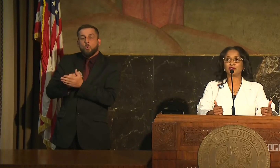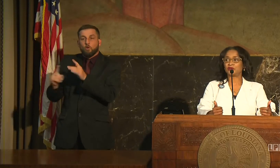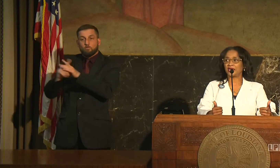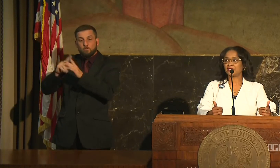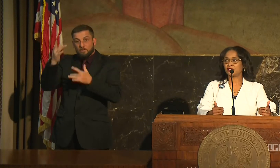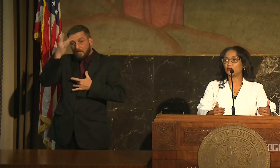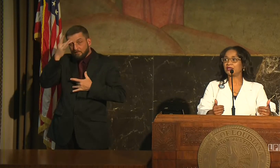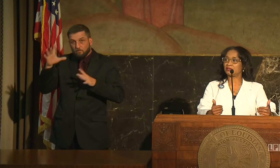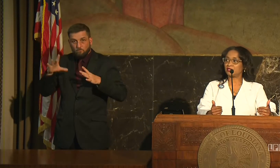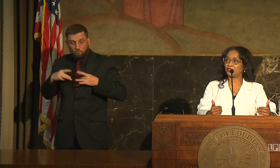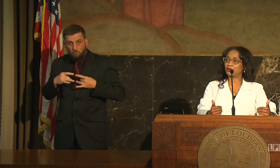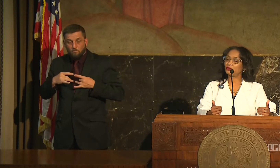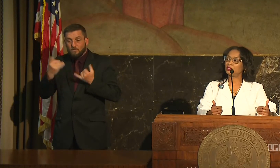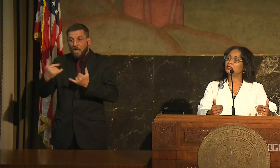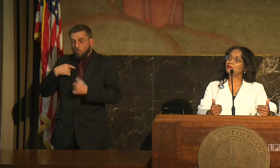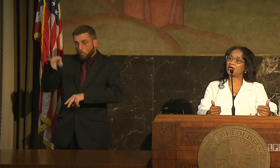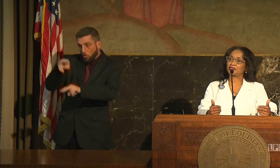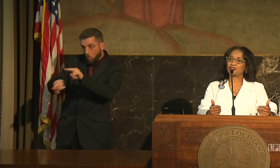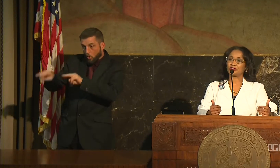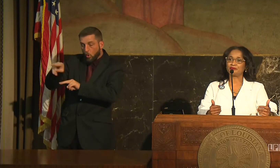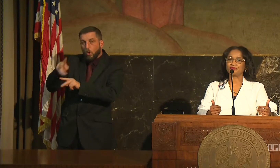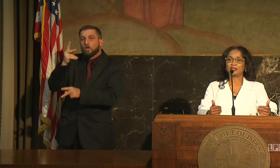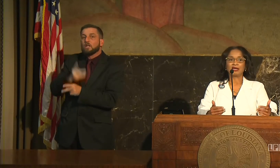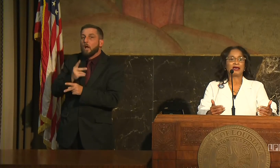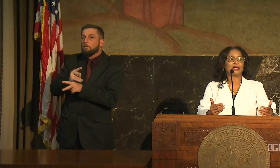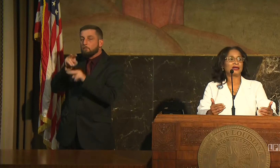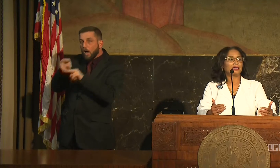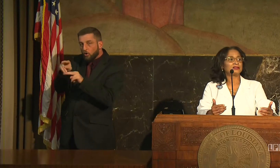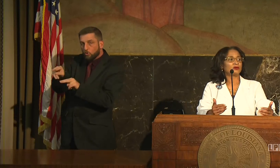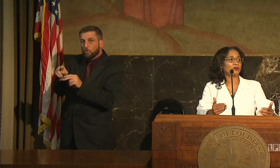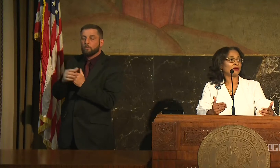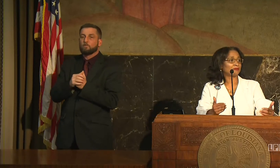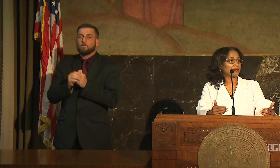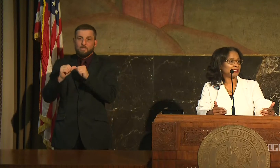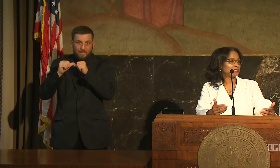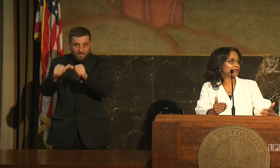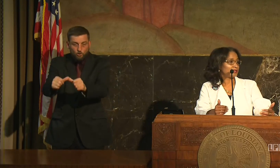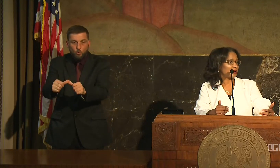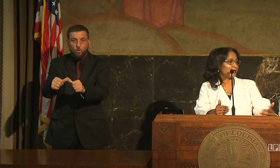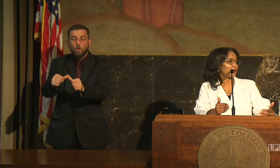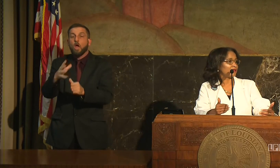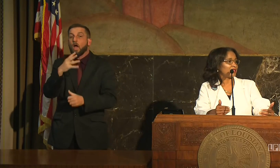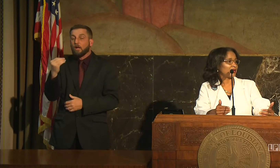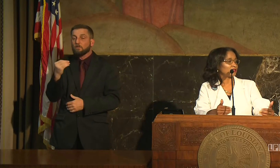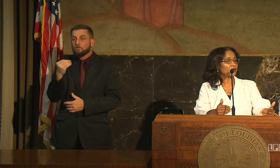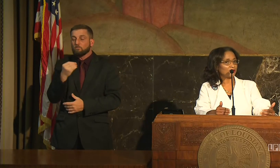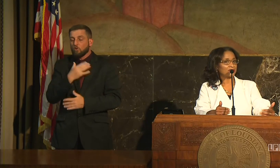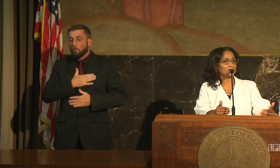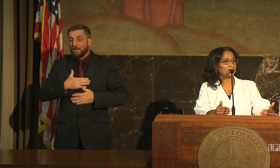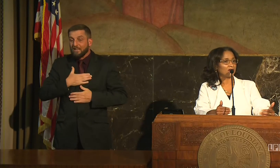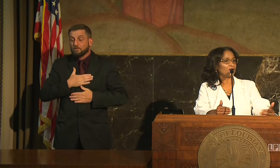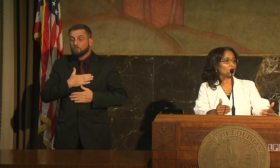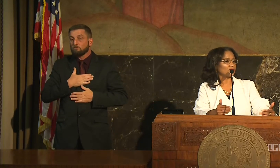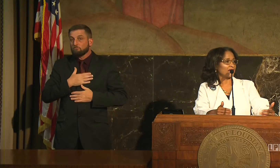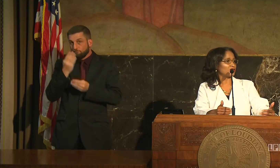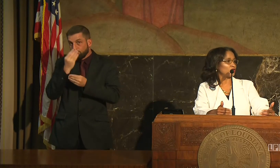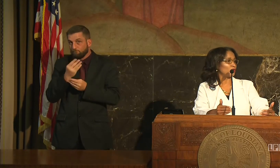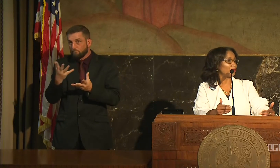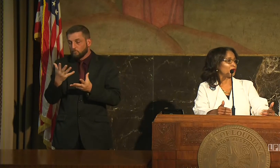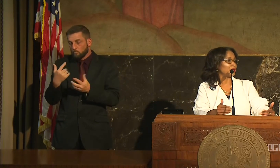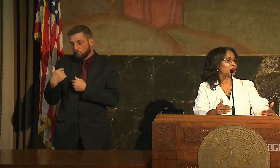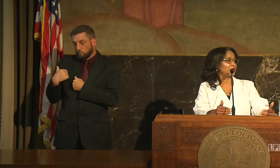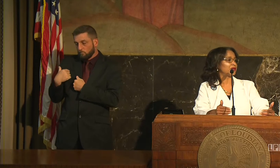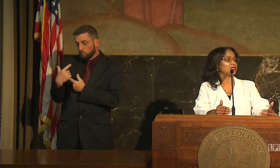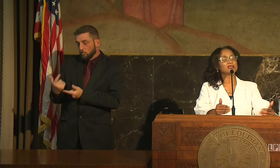we look at new cases, we continue to monitor, and we are pleased to say that currently, for the last